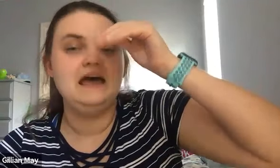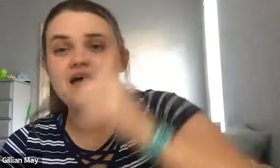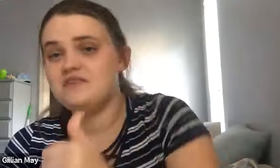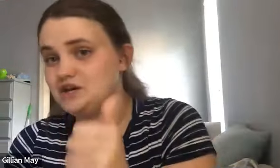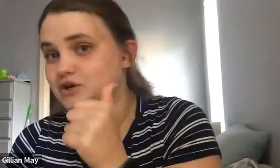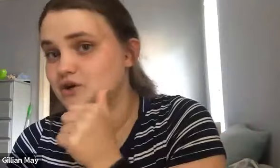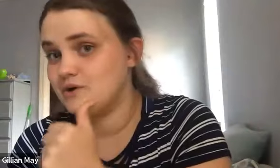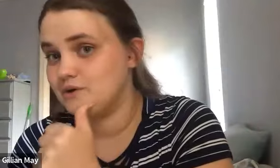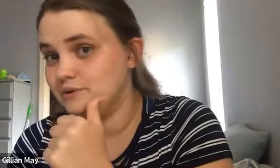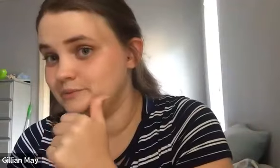And then girl.